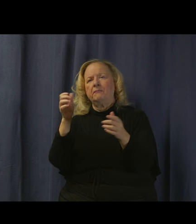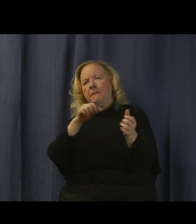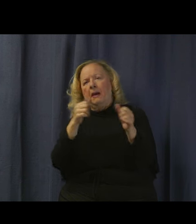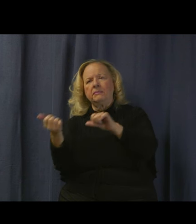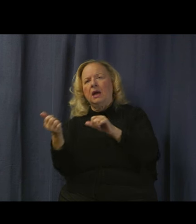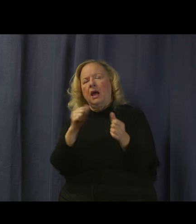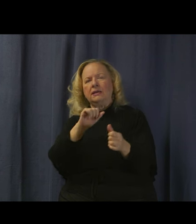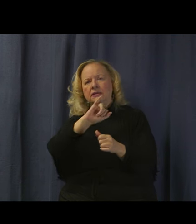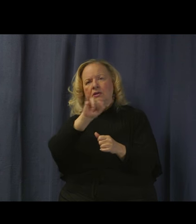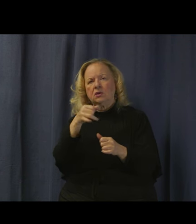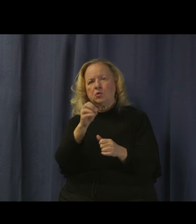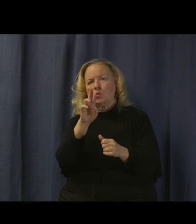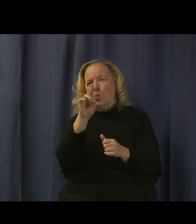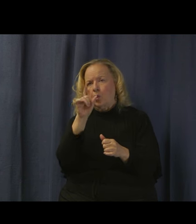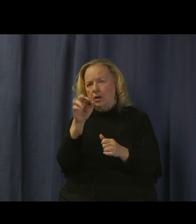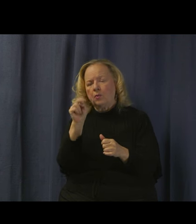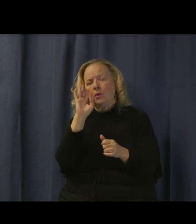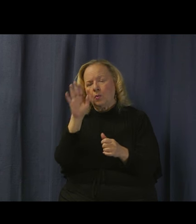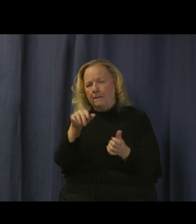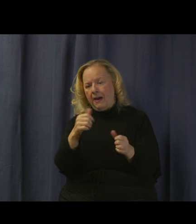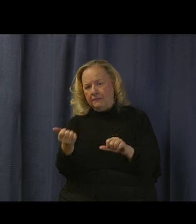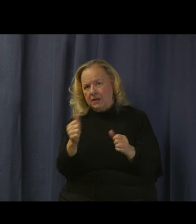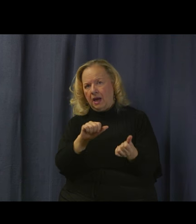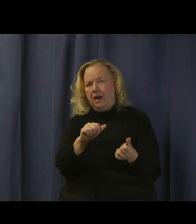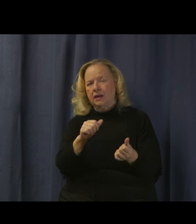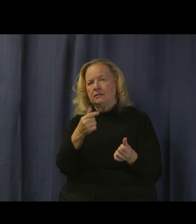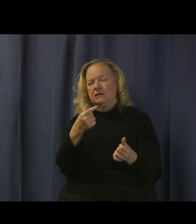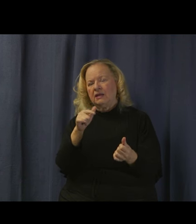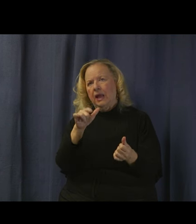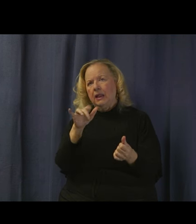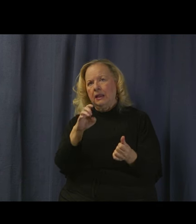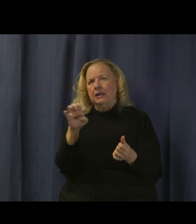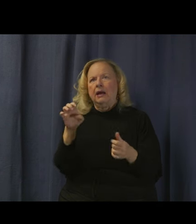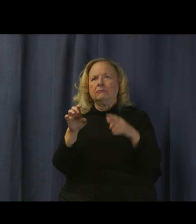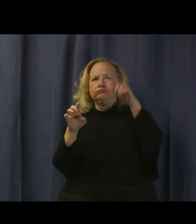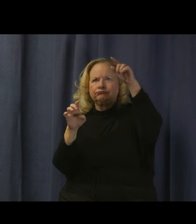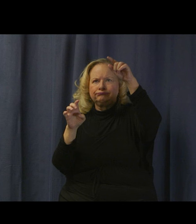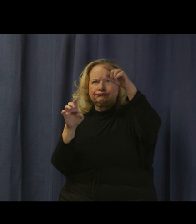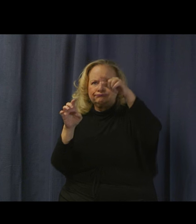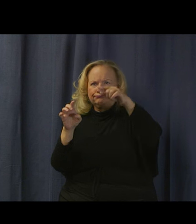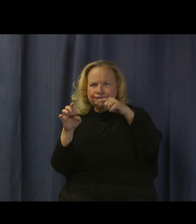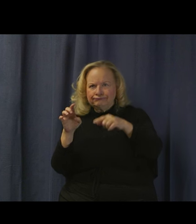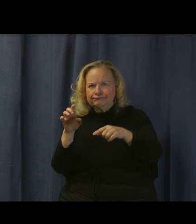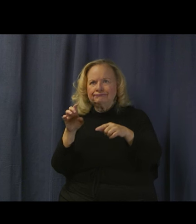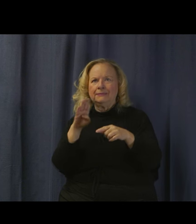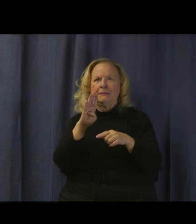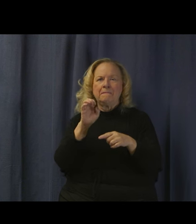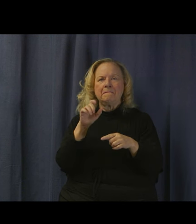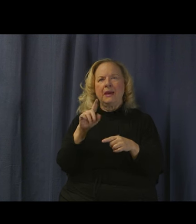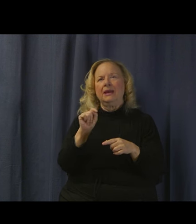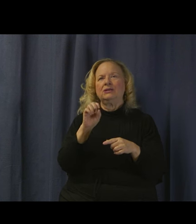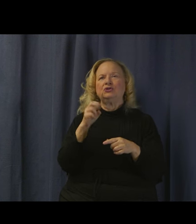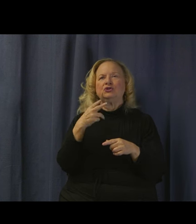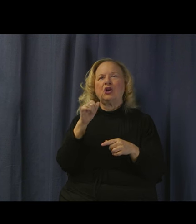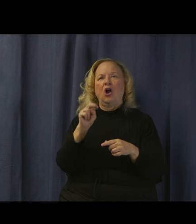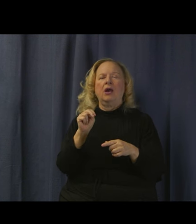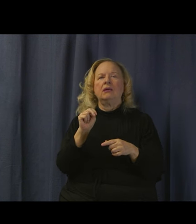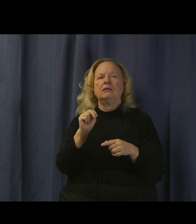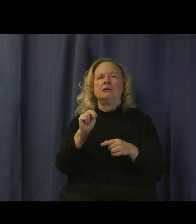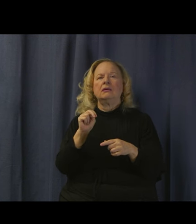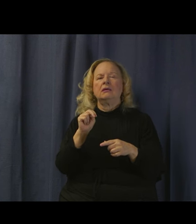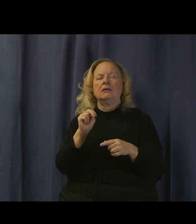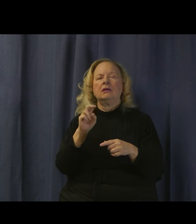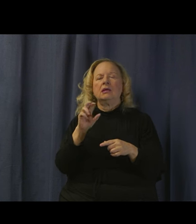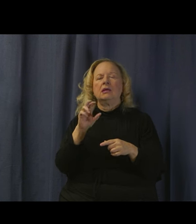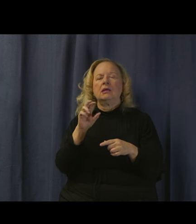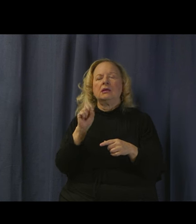going to do that over in the Galilee. And then we're going to go to Beit Shan. This is where Saul died, and his head